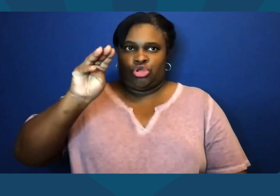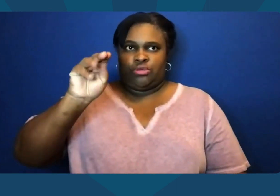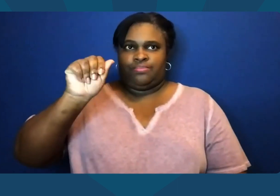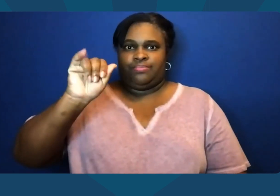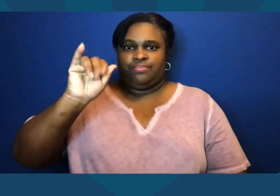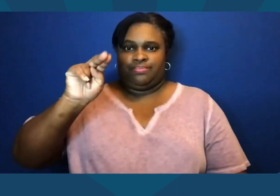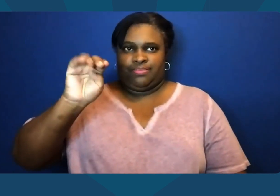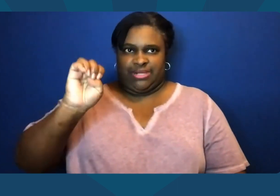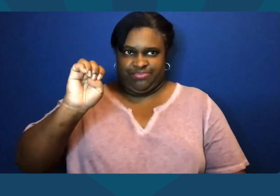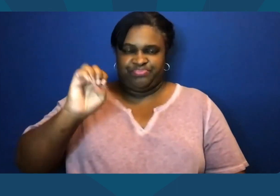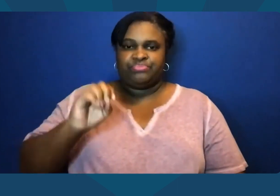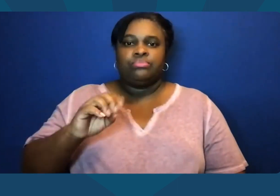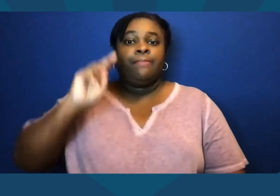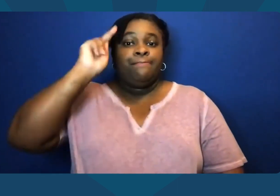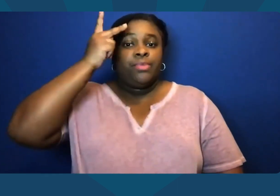Jennifergermain.